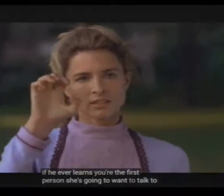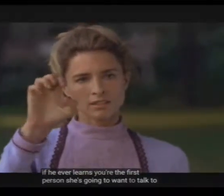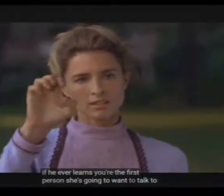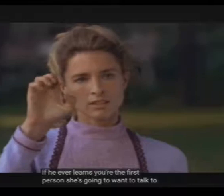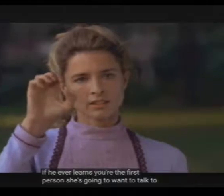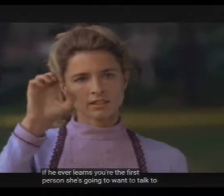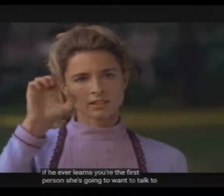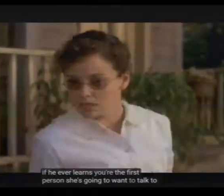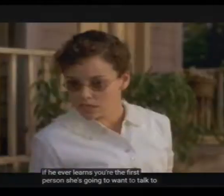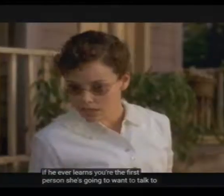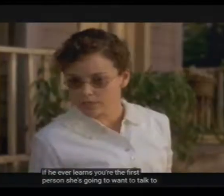needs